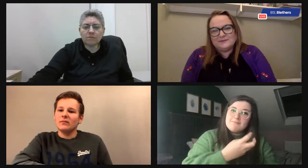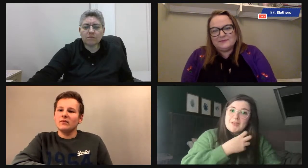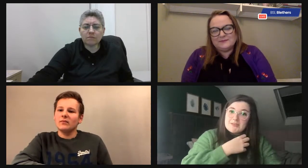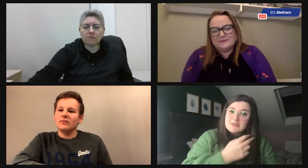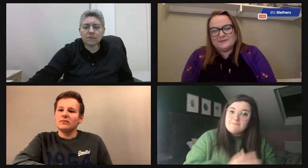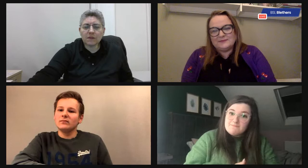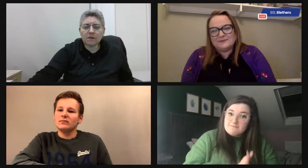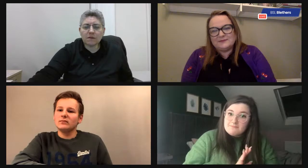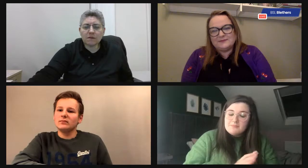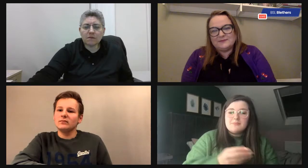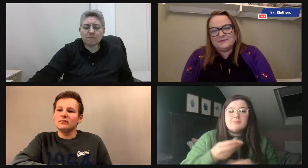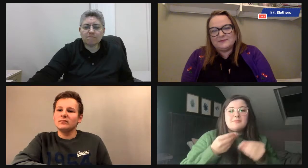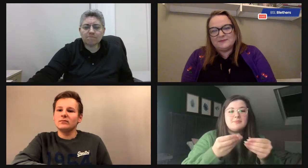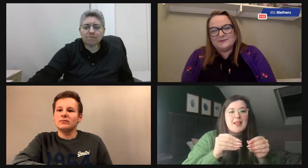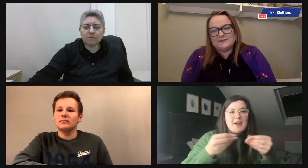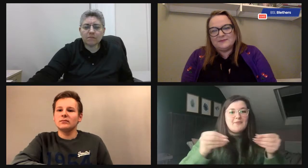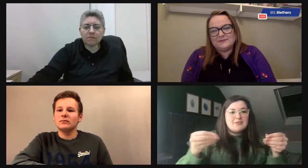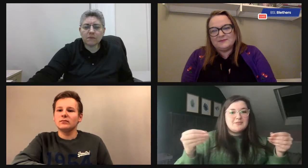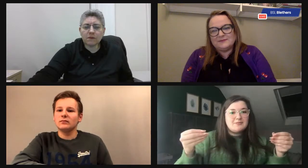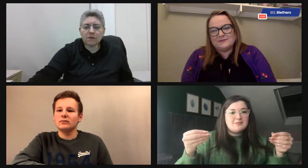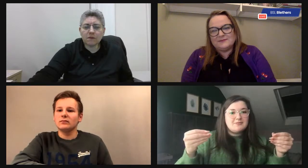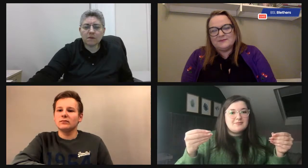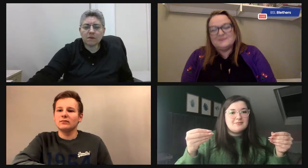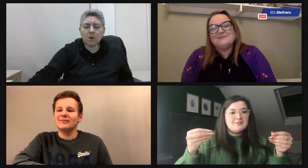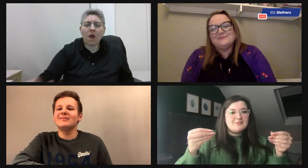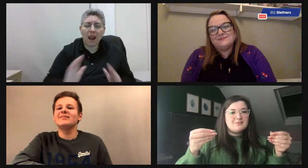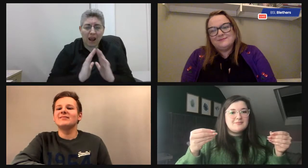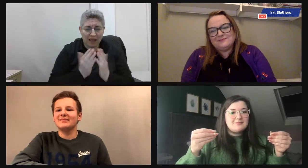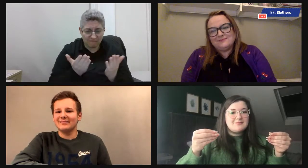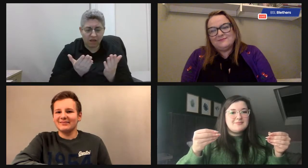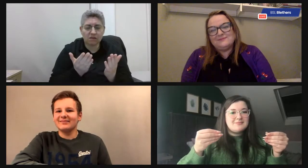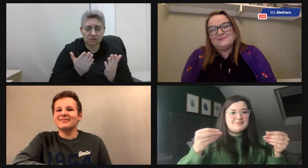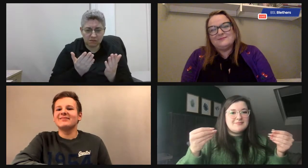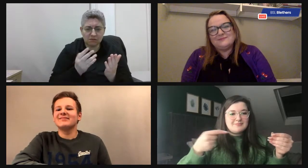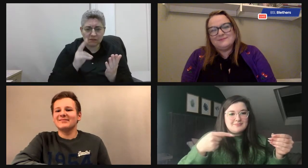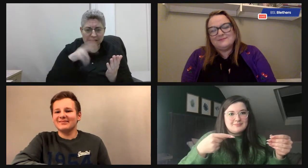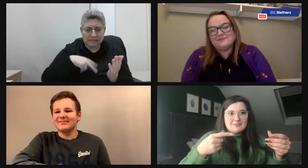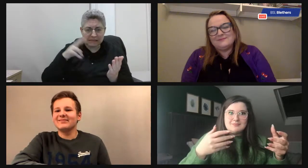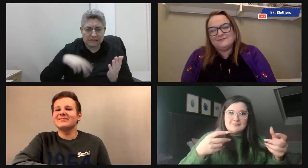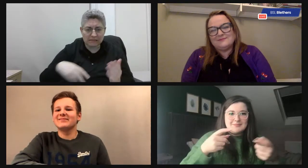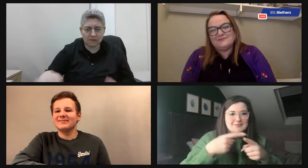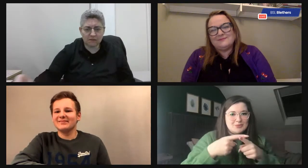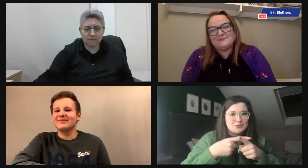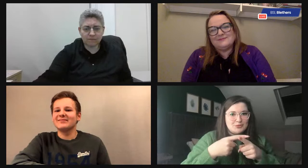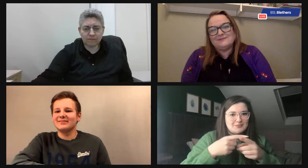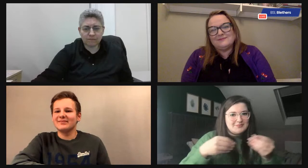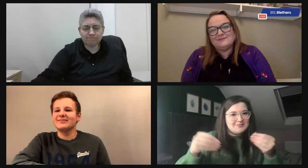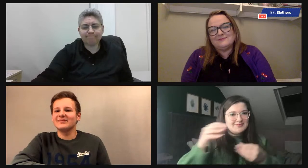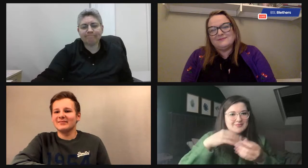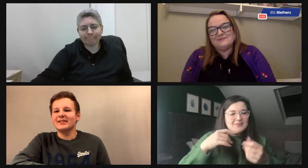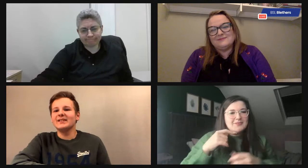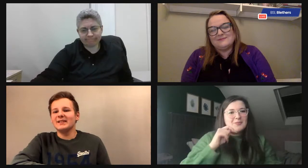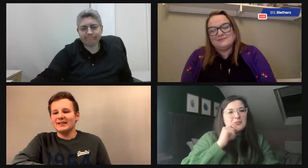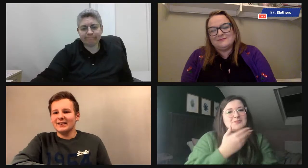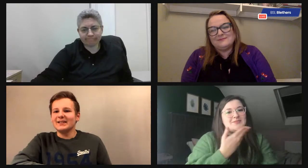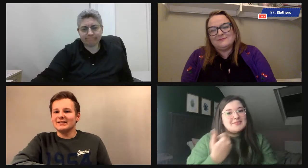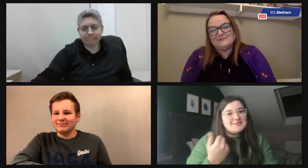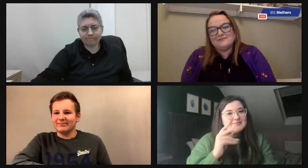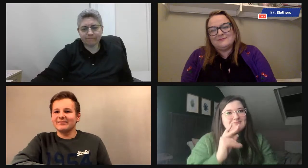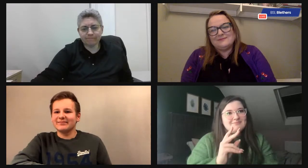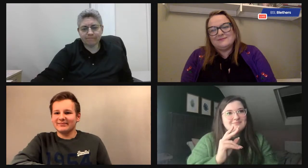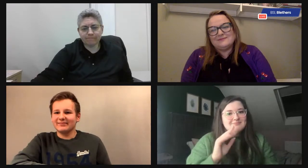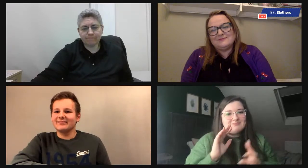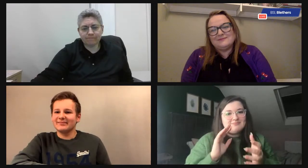Well, what I've tended to notice is when you go to the GP, they will give you a leaflet, particularly if you talk about anxiety, Yeah, and